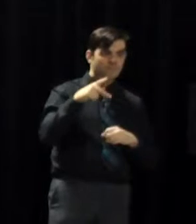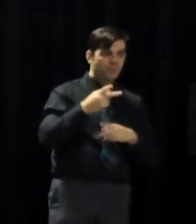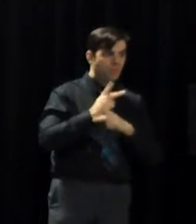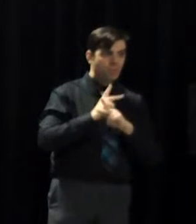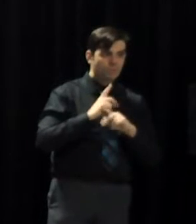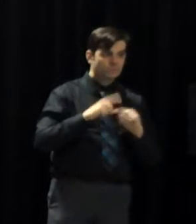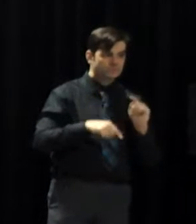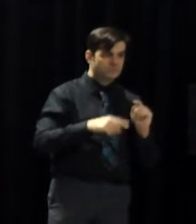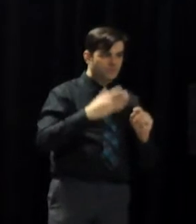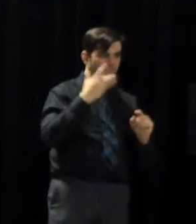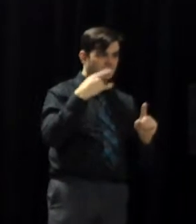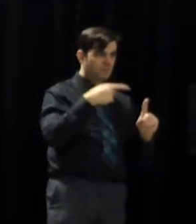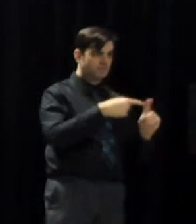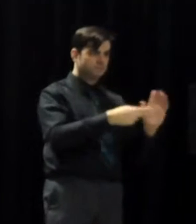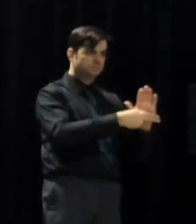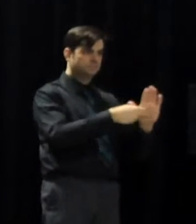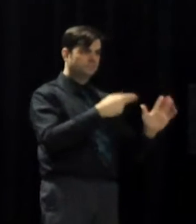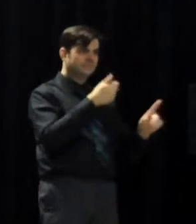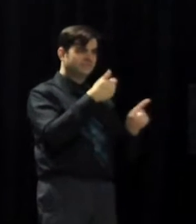self-employed, how